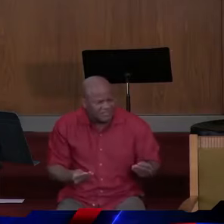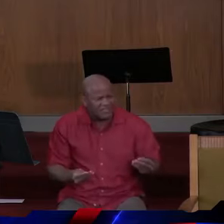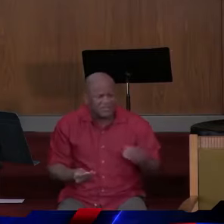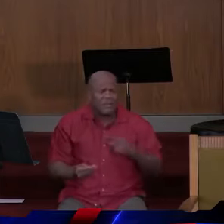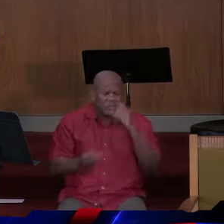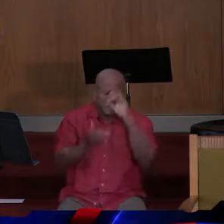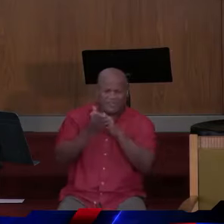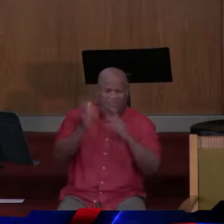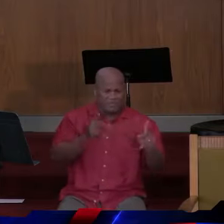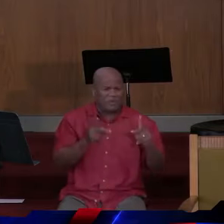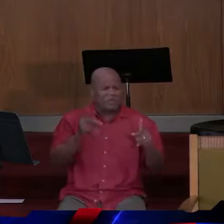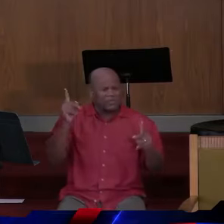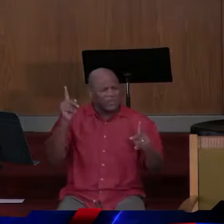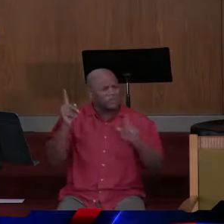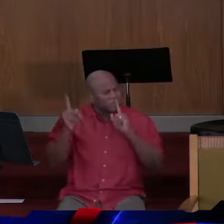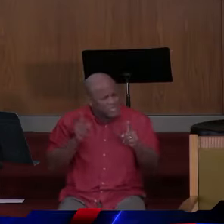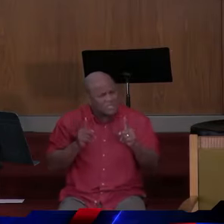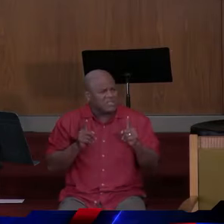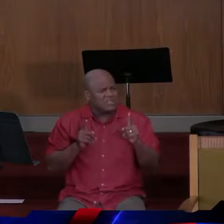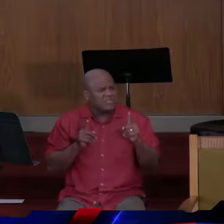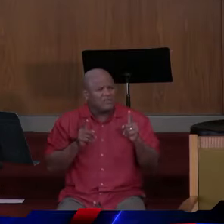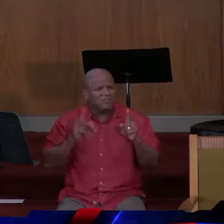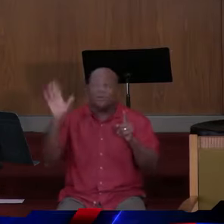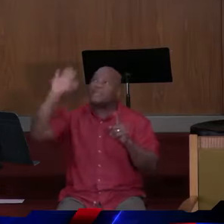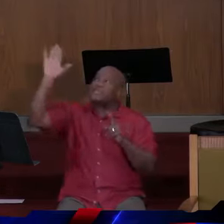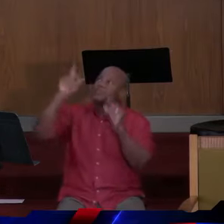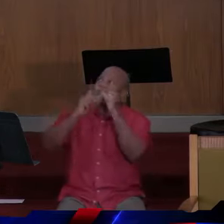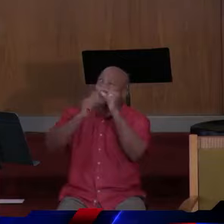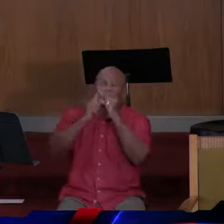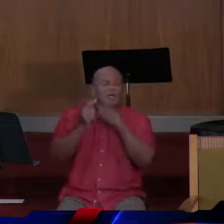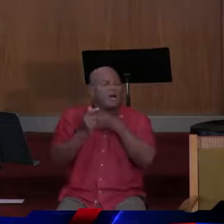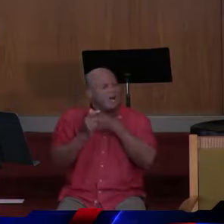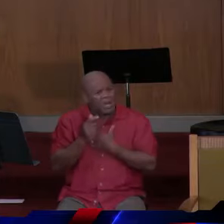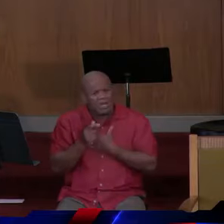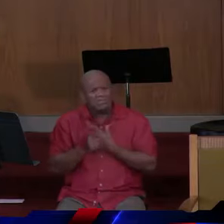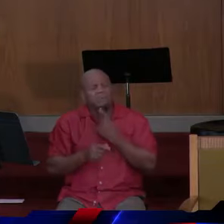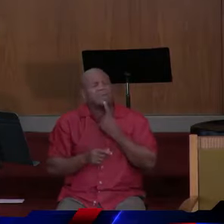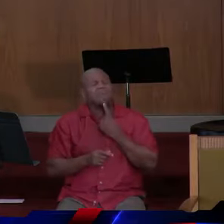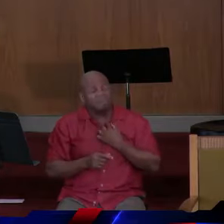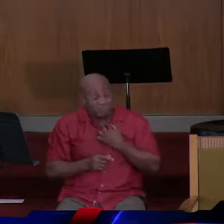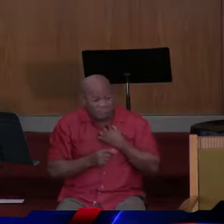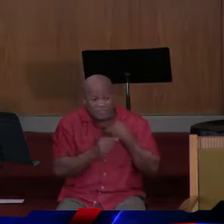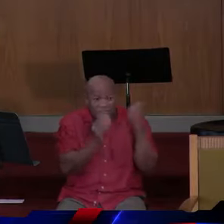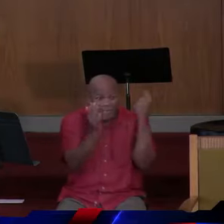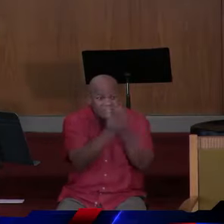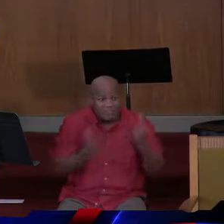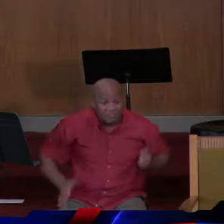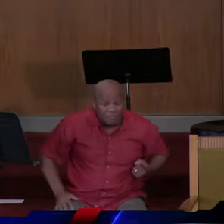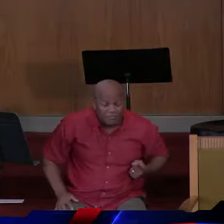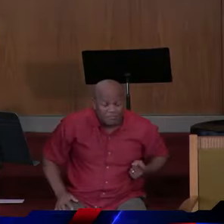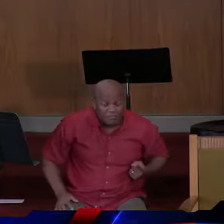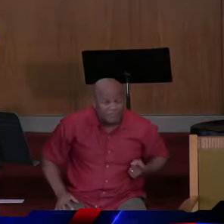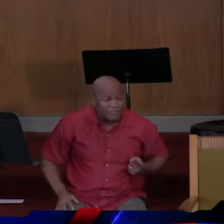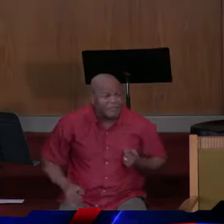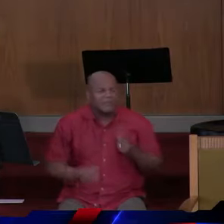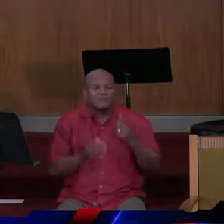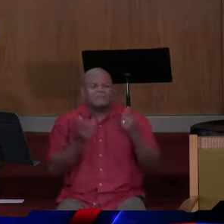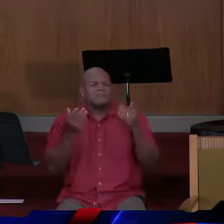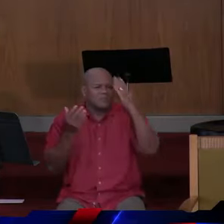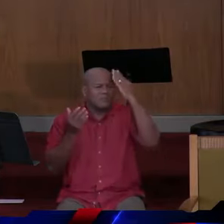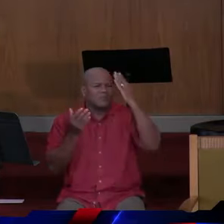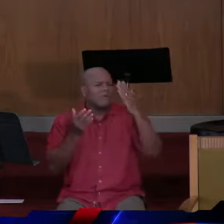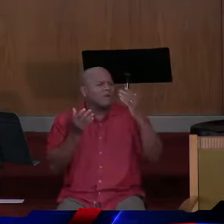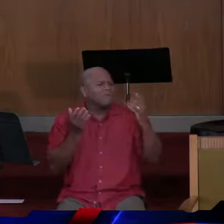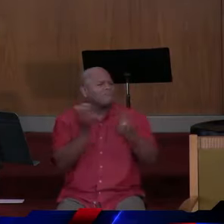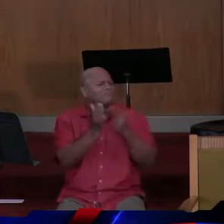word of God. Can I get a witness? Now, having said that, when I have these workshops and